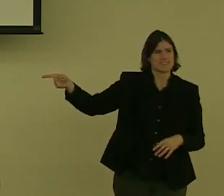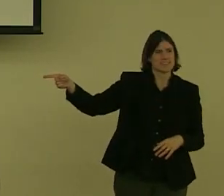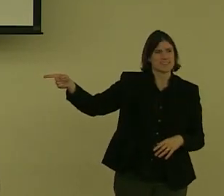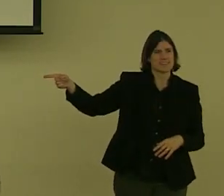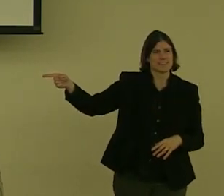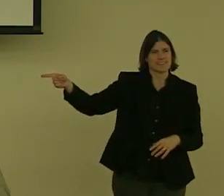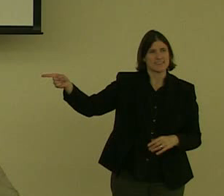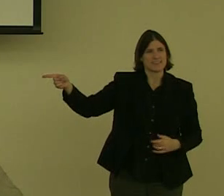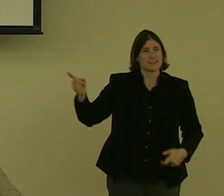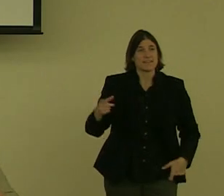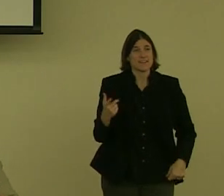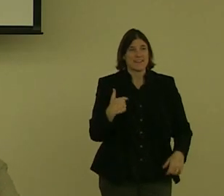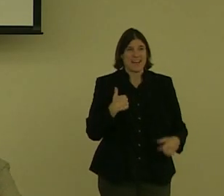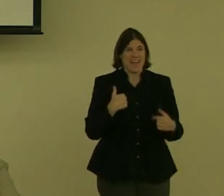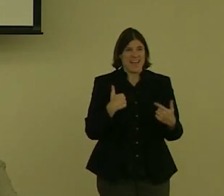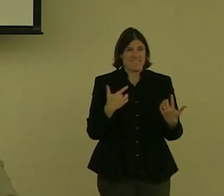I literally died hearing about it. Starving to death.